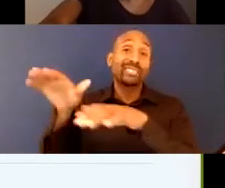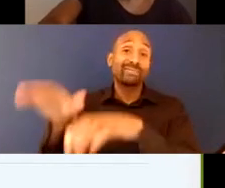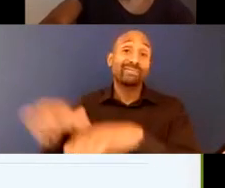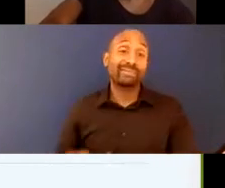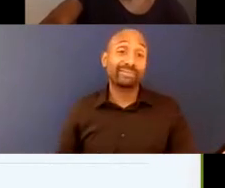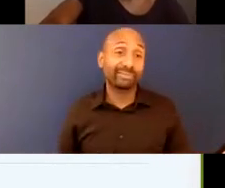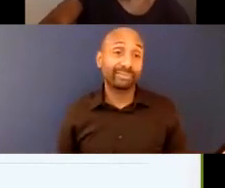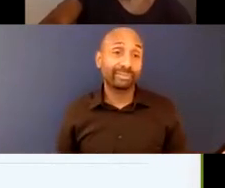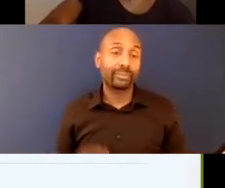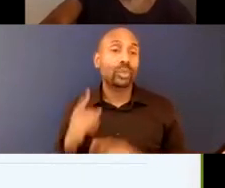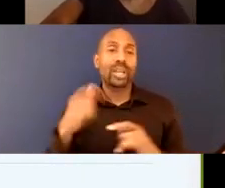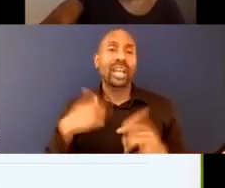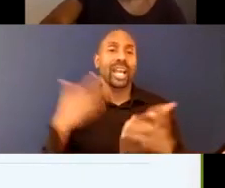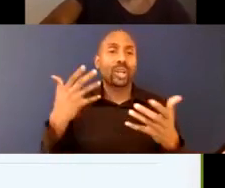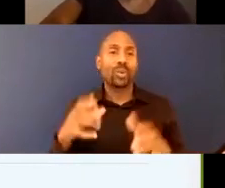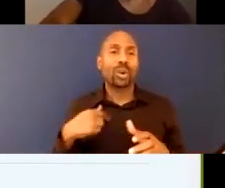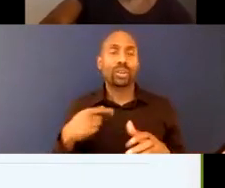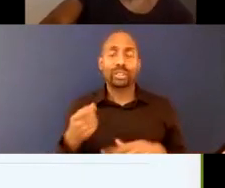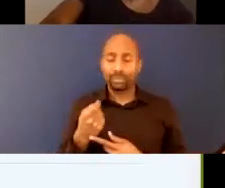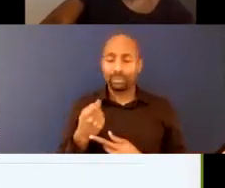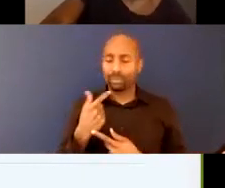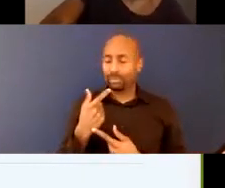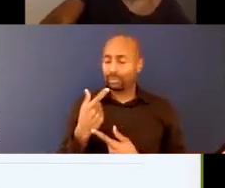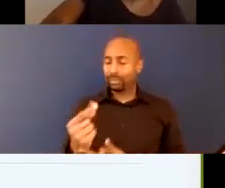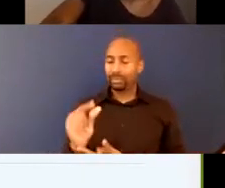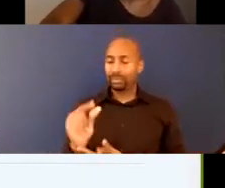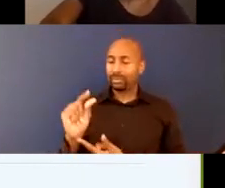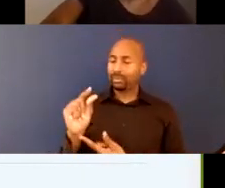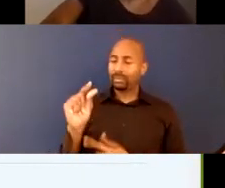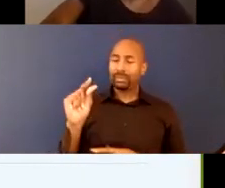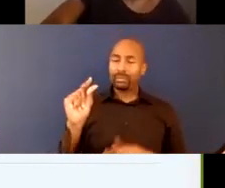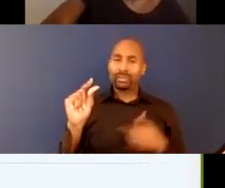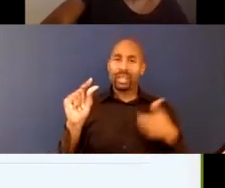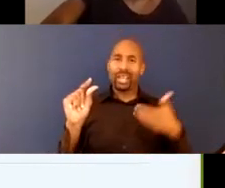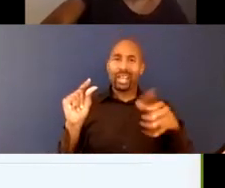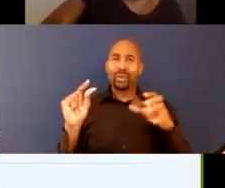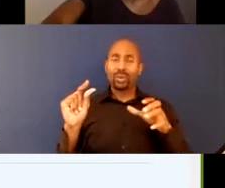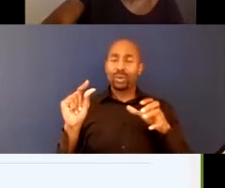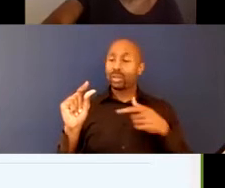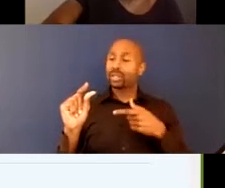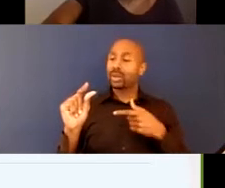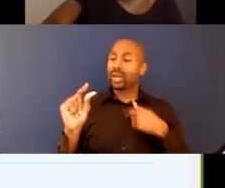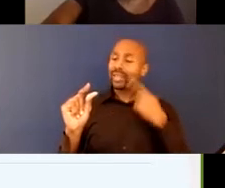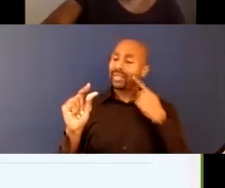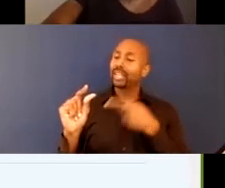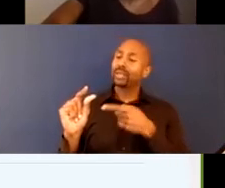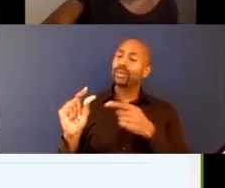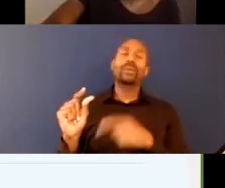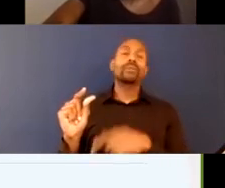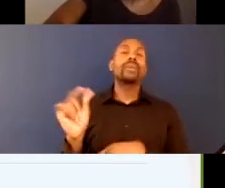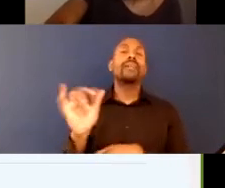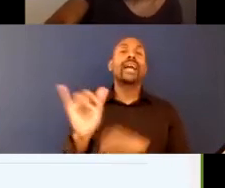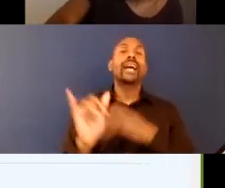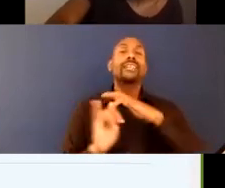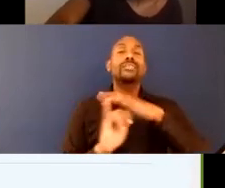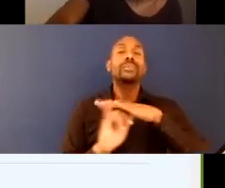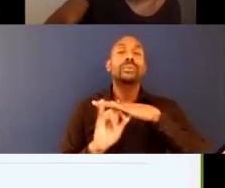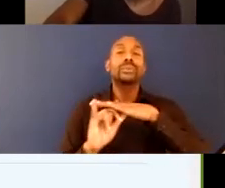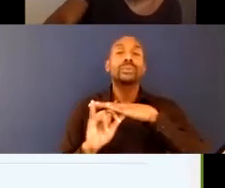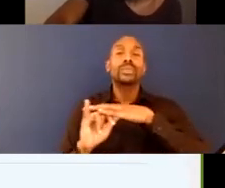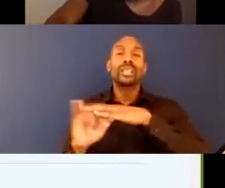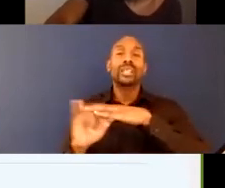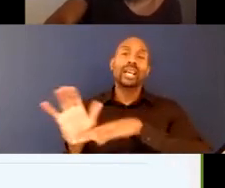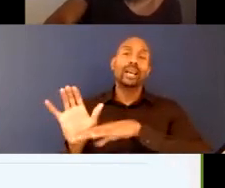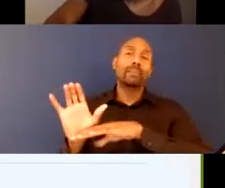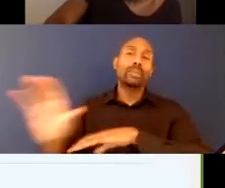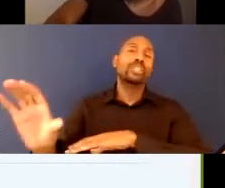Today, I don't want to take you, so I imagine you a subway car push you over my edge to rust